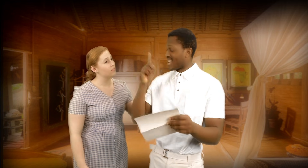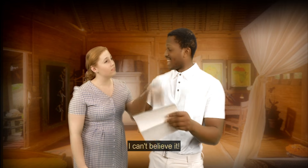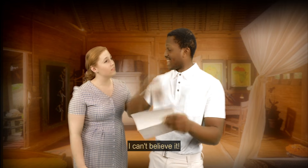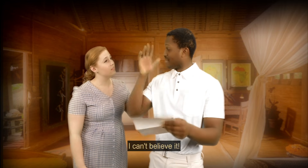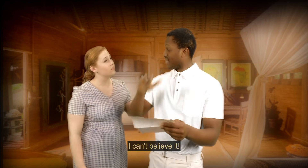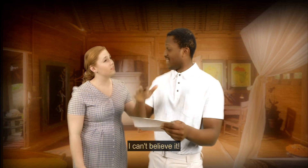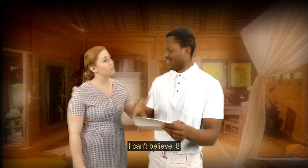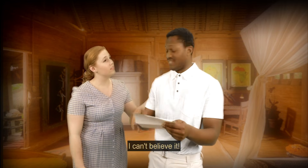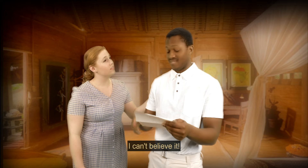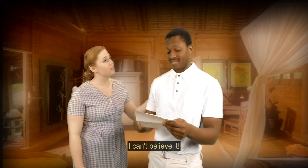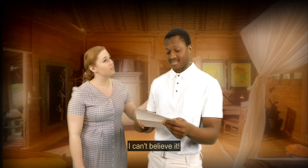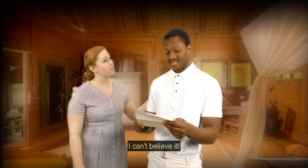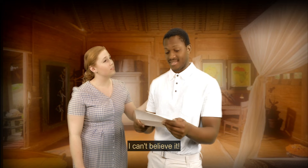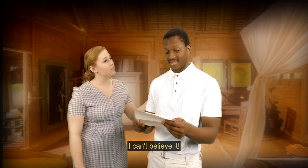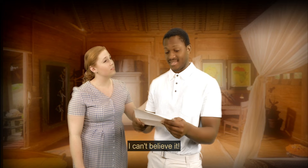I can't believe it.